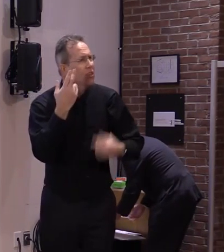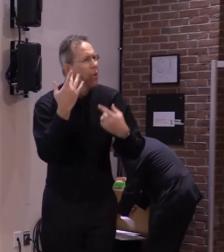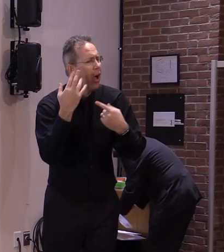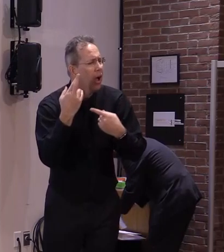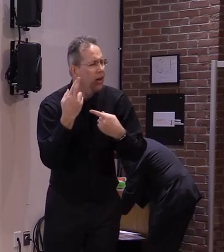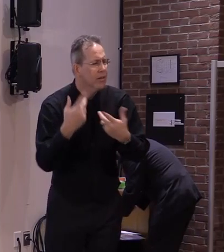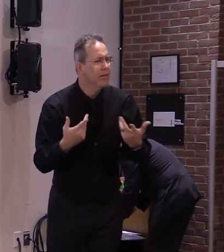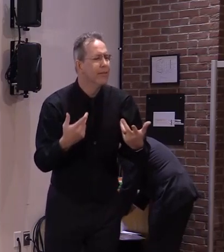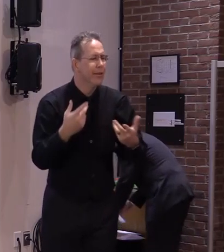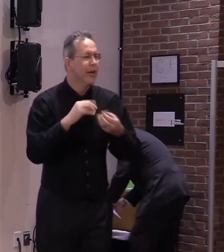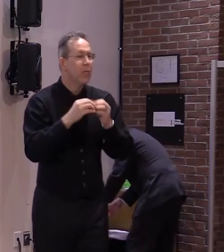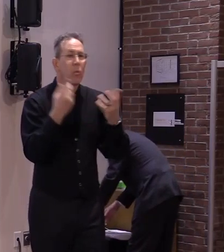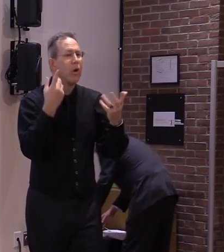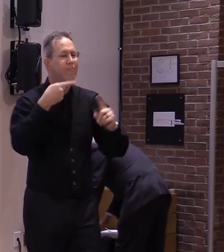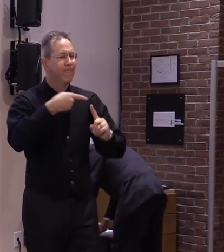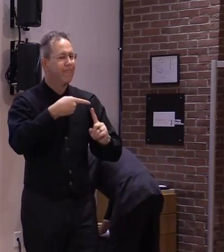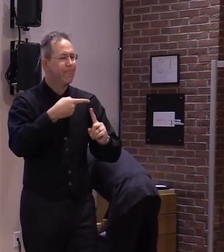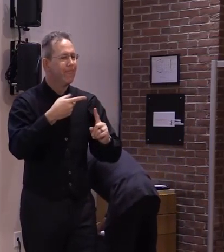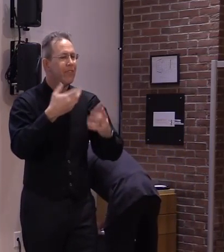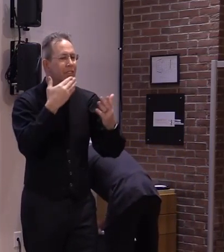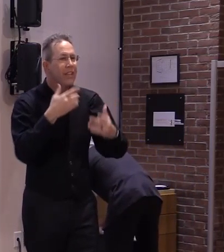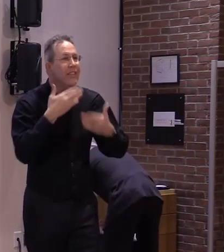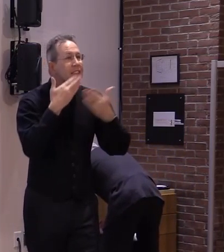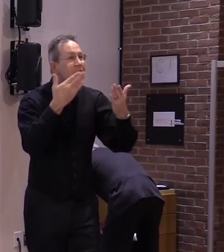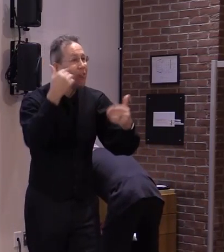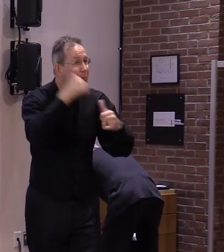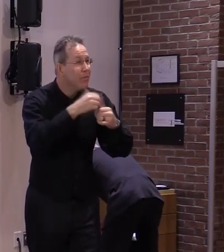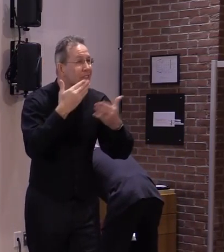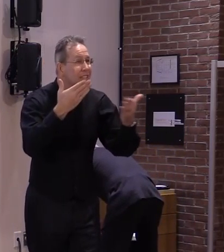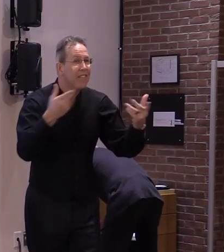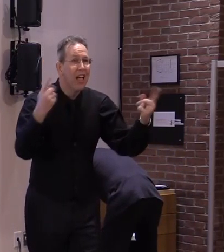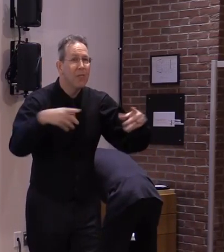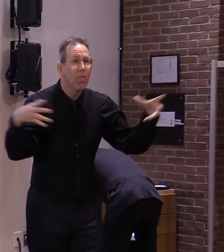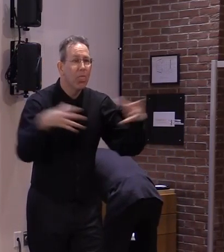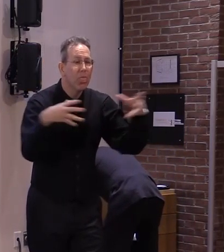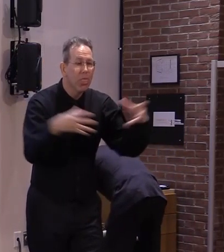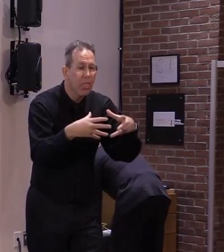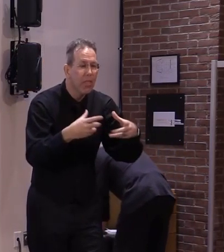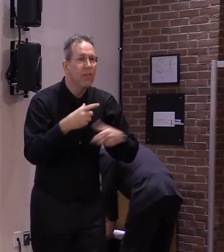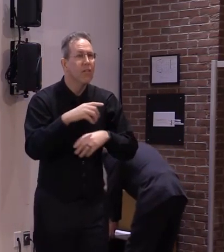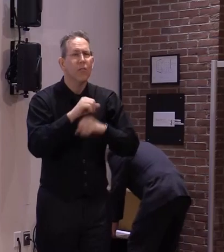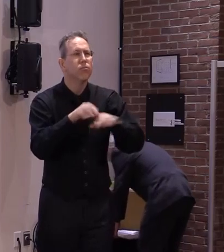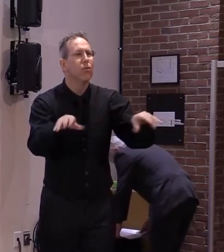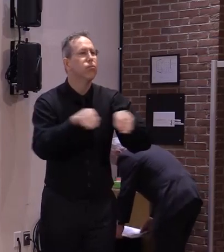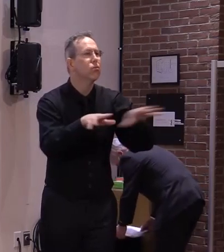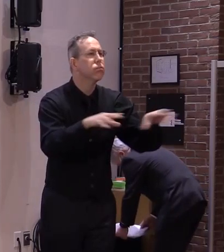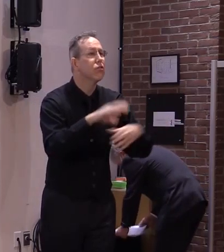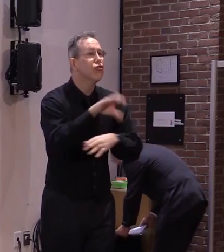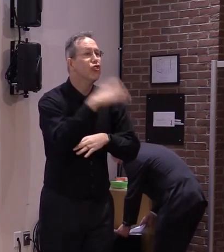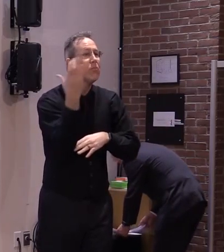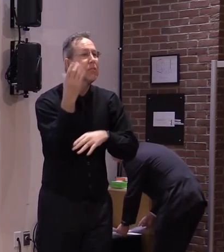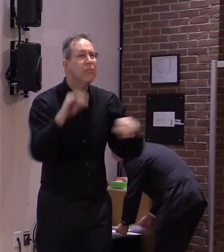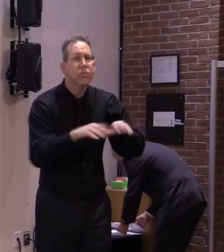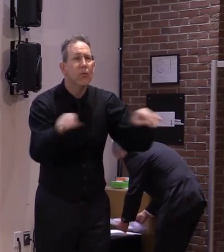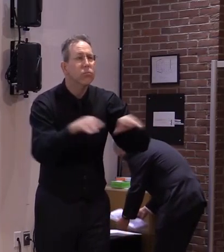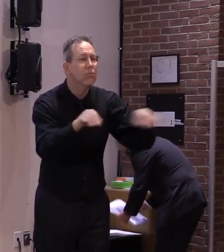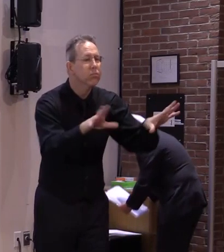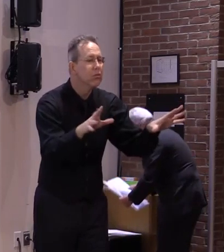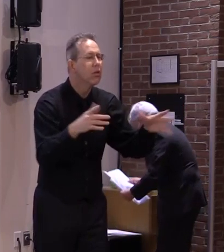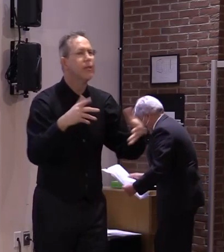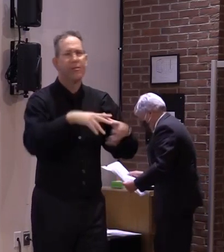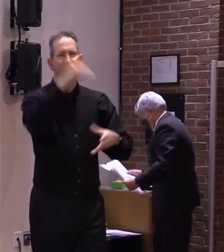which certainly fueled some of the case growth we saw. We've also become more acclimated to safely being indoors during the winter